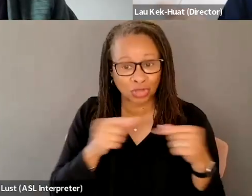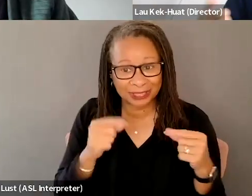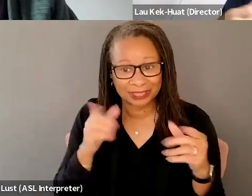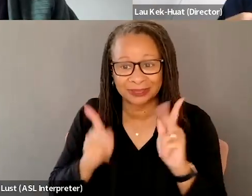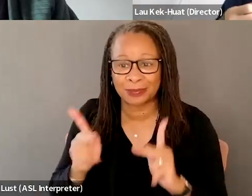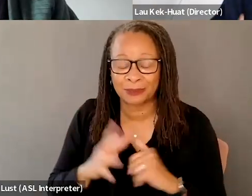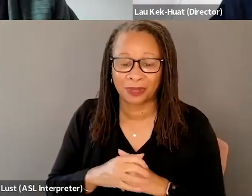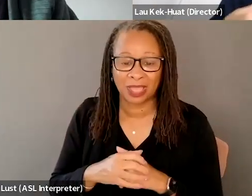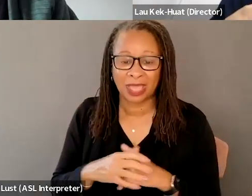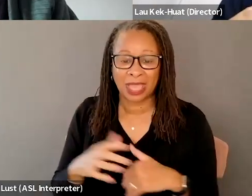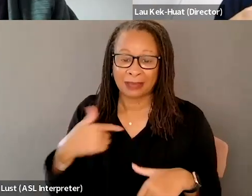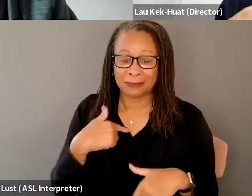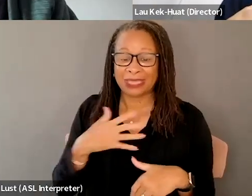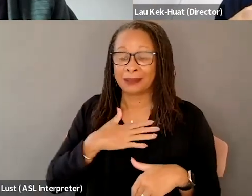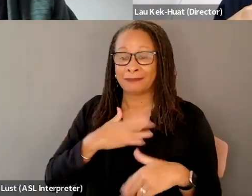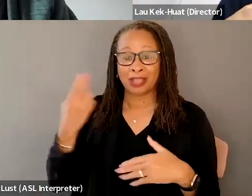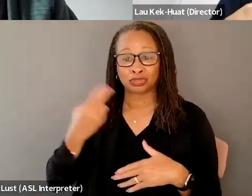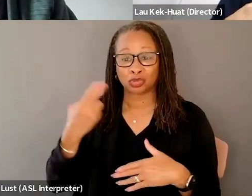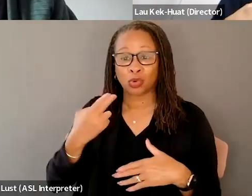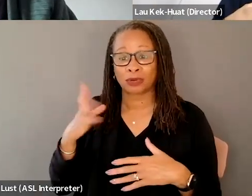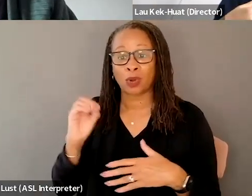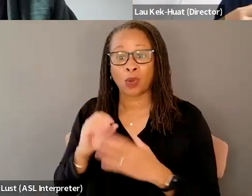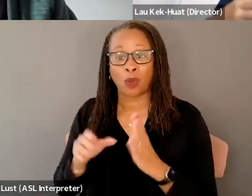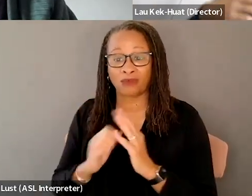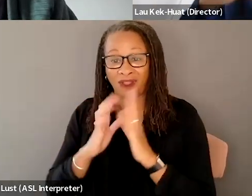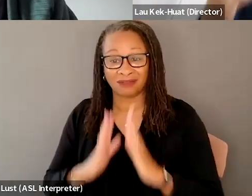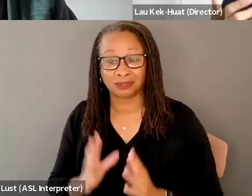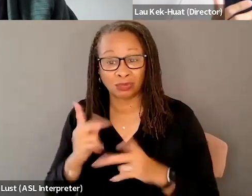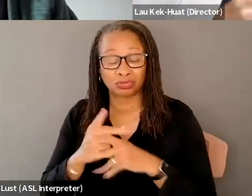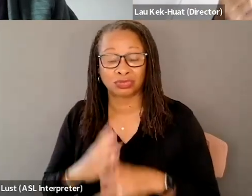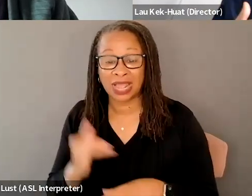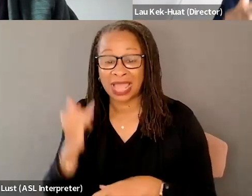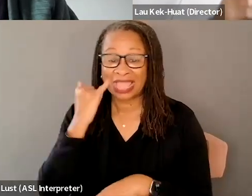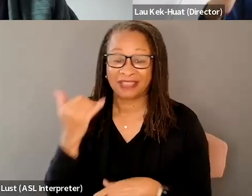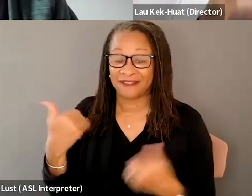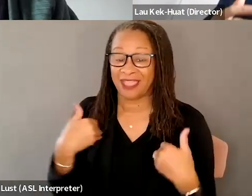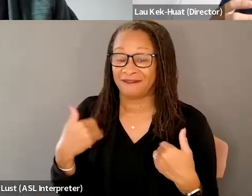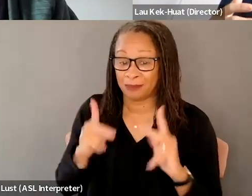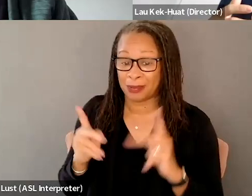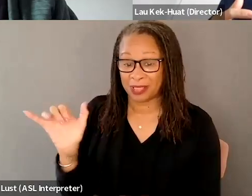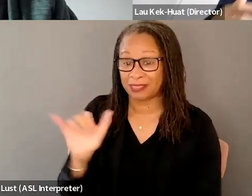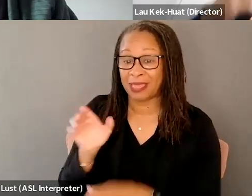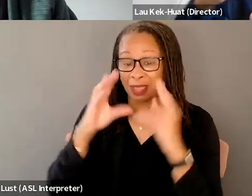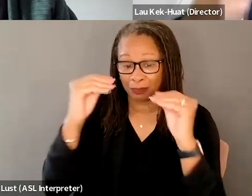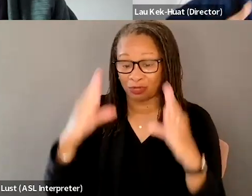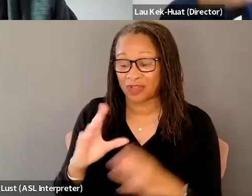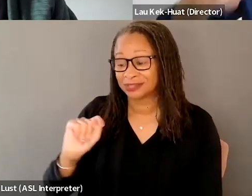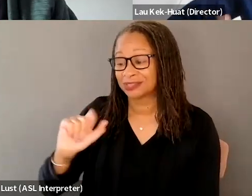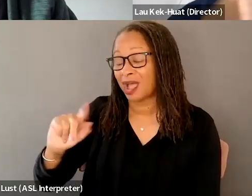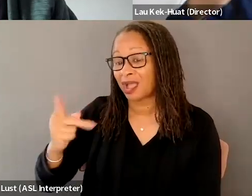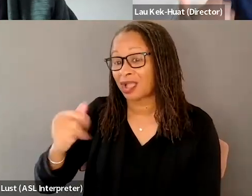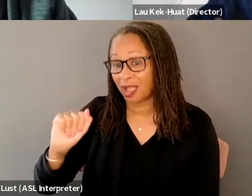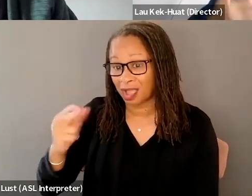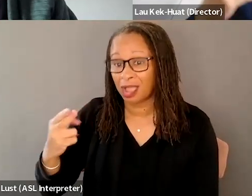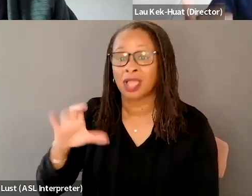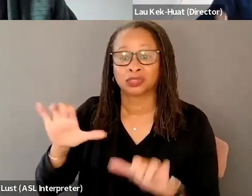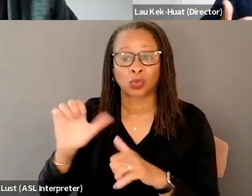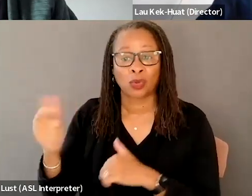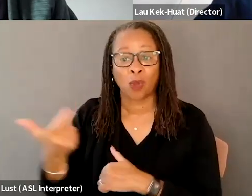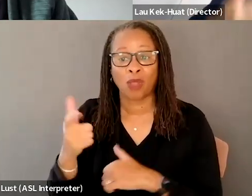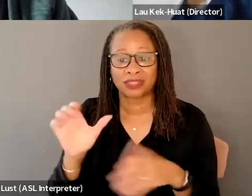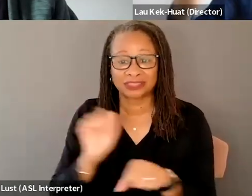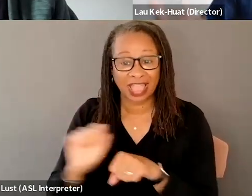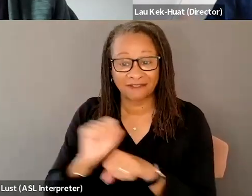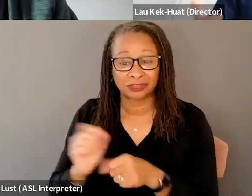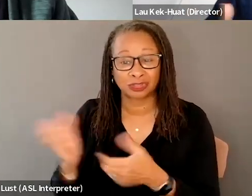and my historical consultant actually ask ourselves, like, if there are people like Professor Taka keep doing all this effort trying to